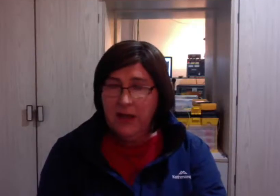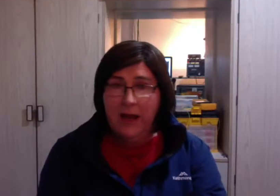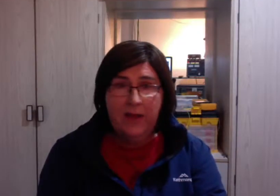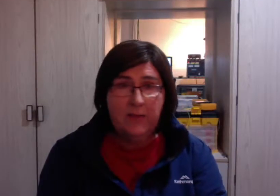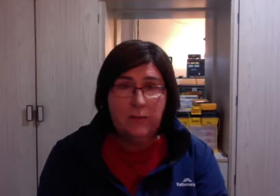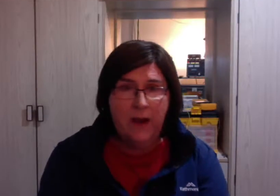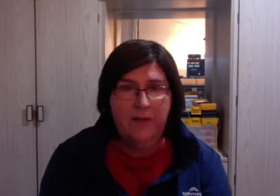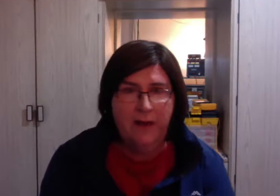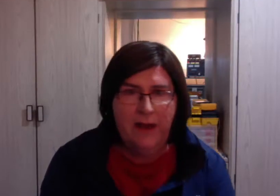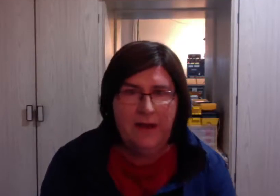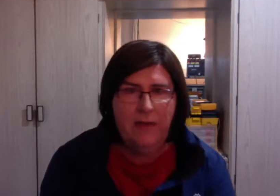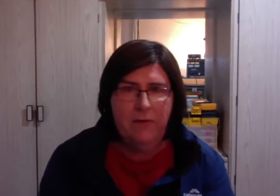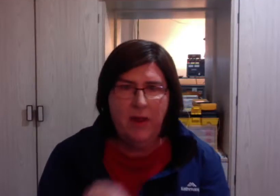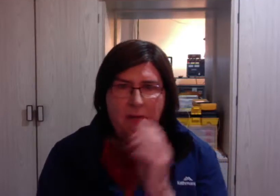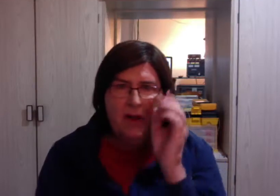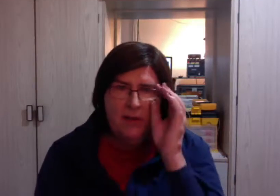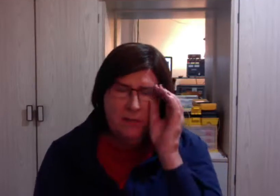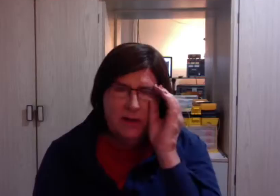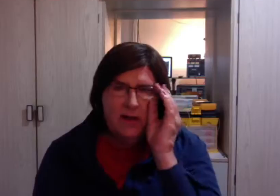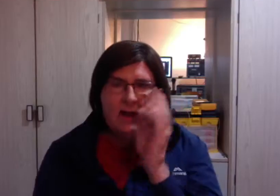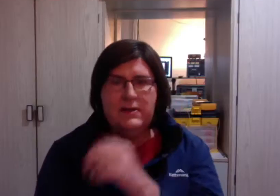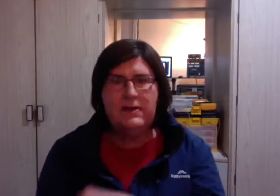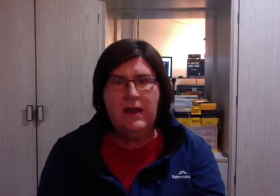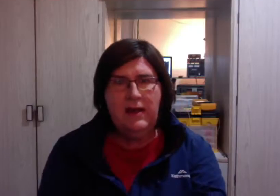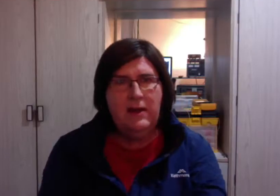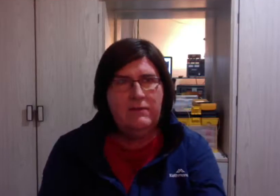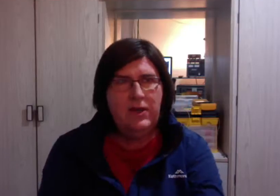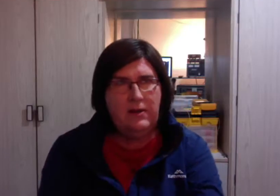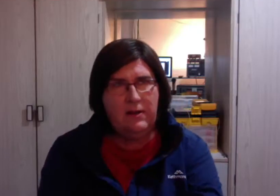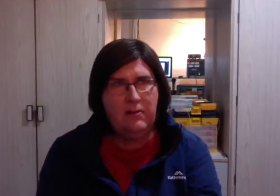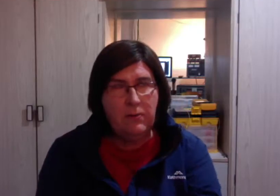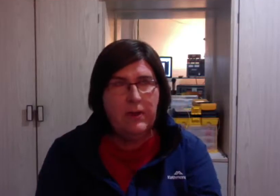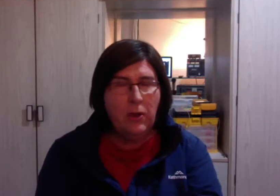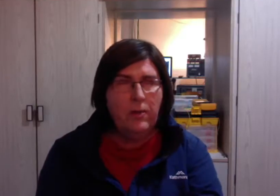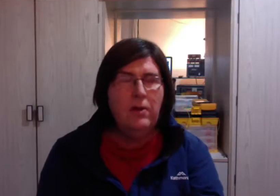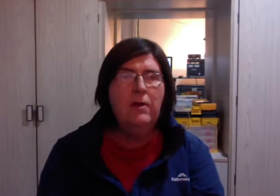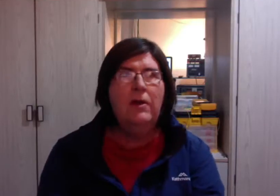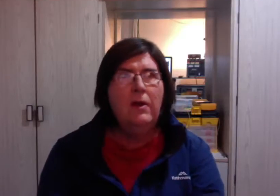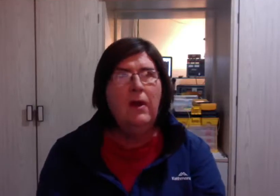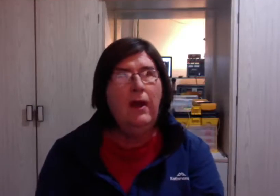Titicala has a wonderful art gallery, by the way, if we can get into that, and I've checked that they will be open.